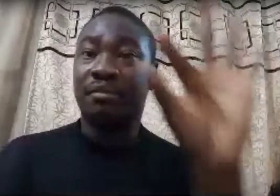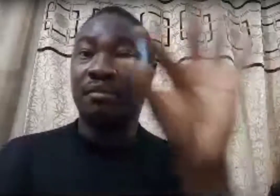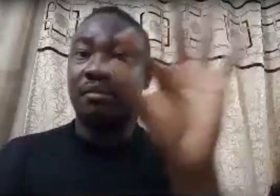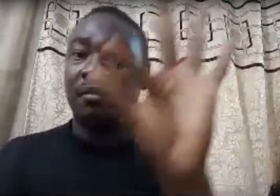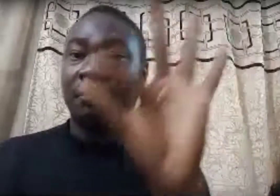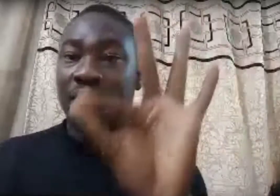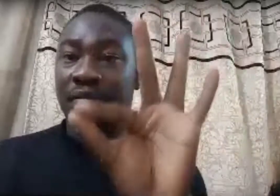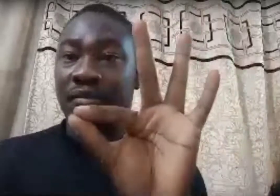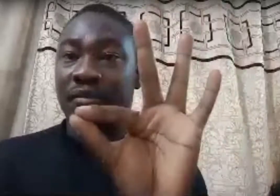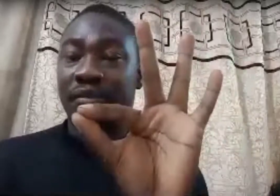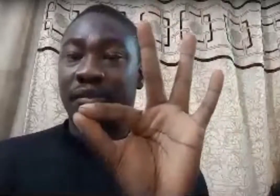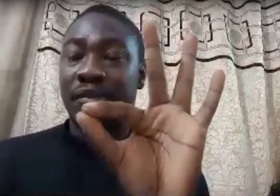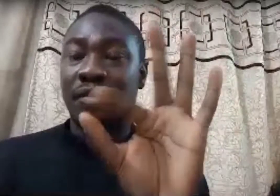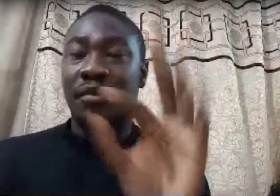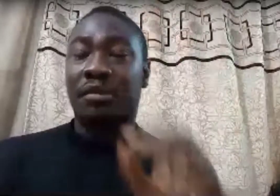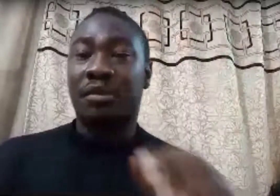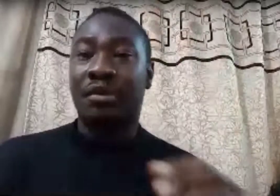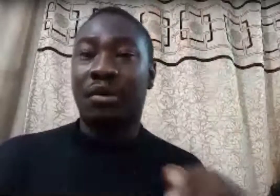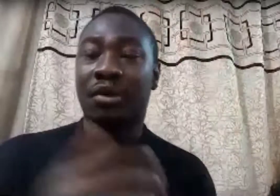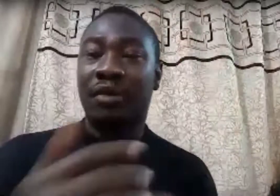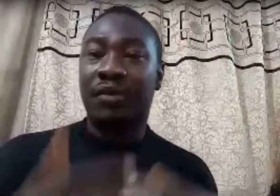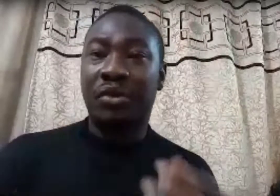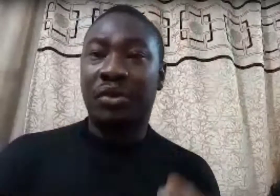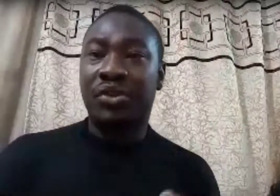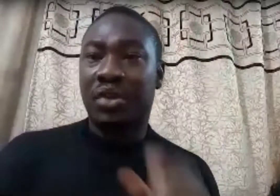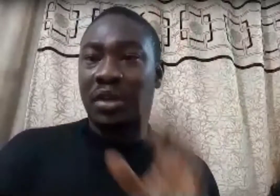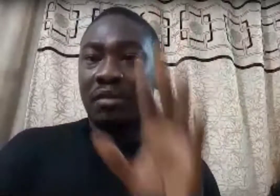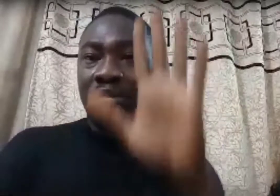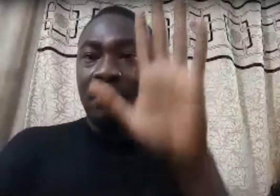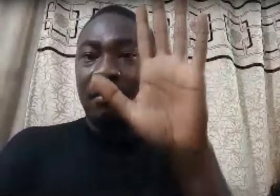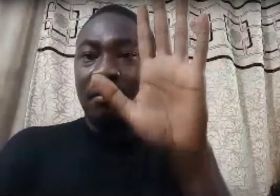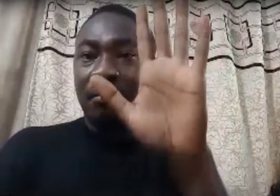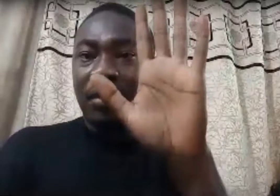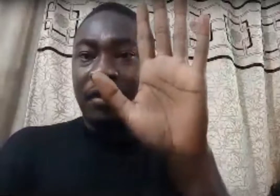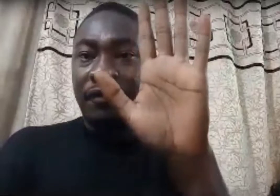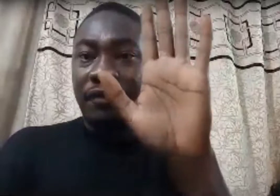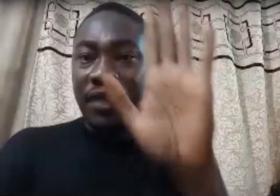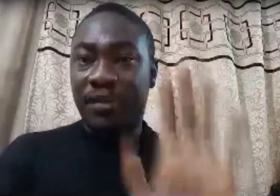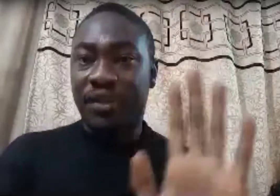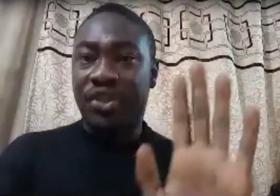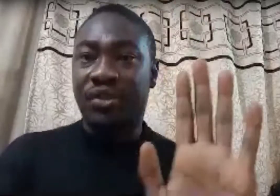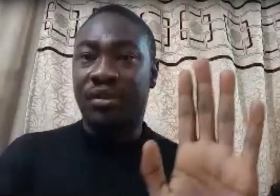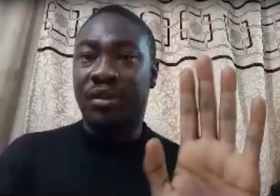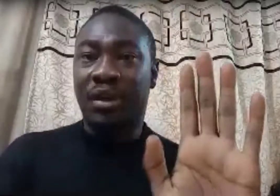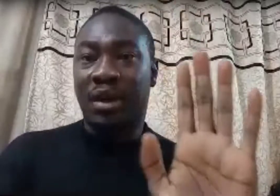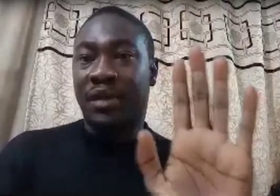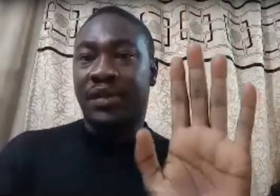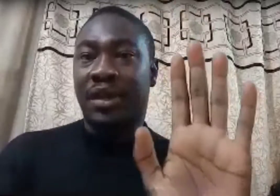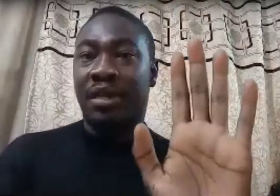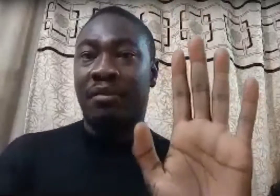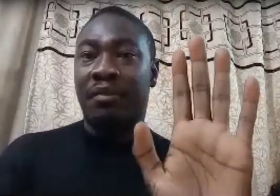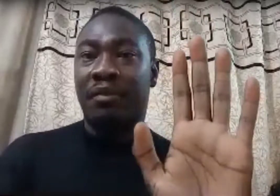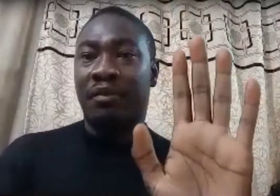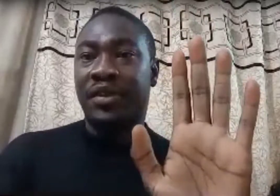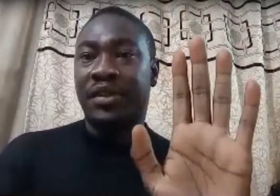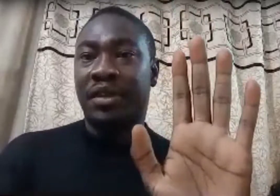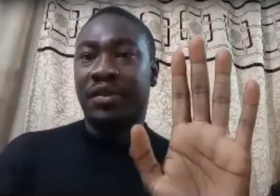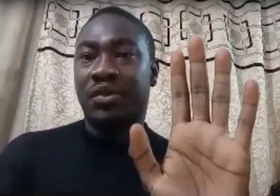Other figures, you can be on a fixed position and sign them. For instance, 25.